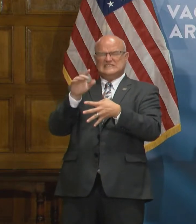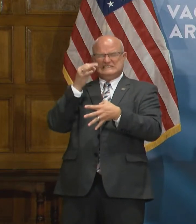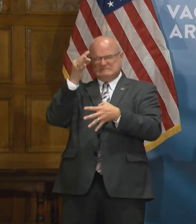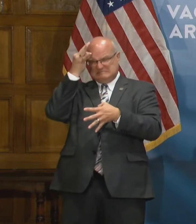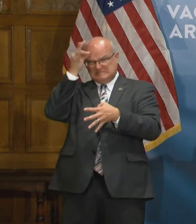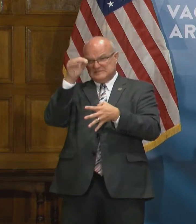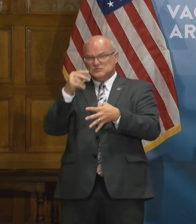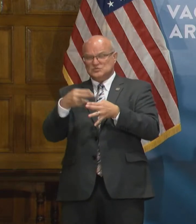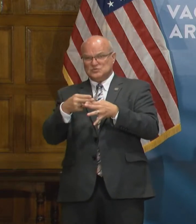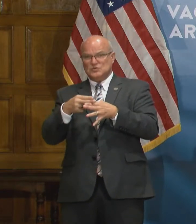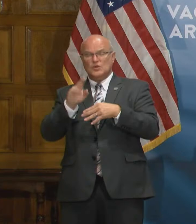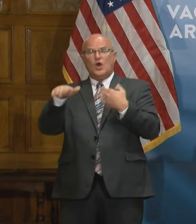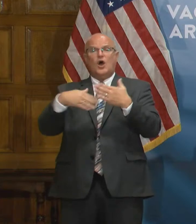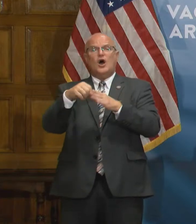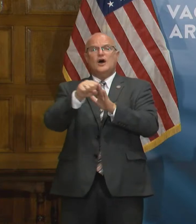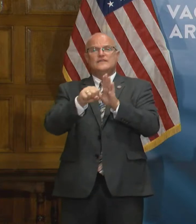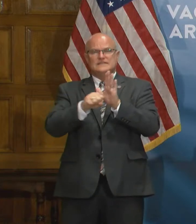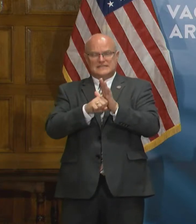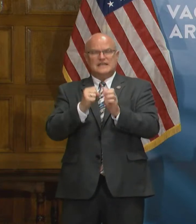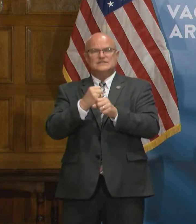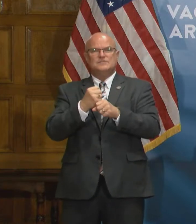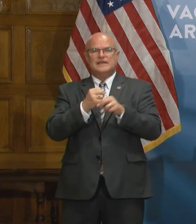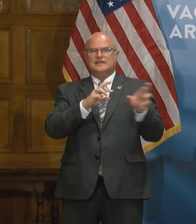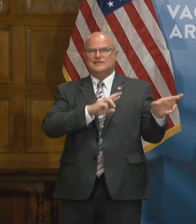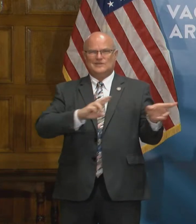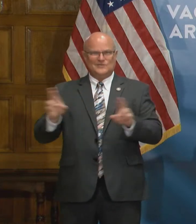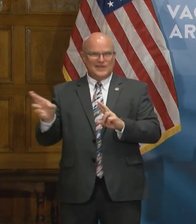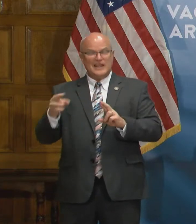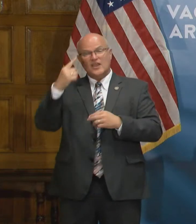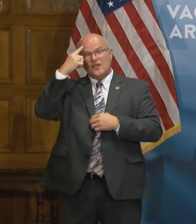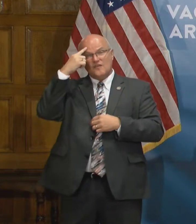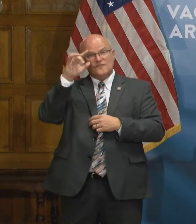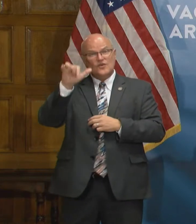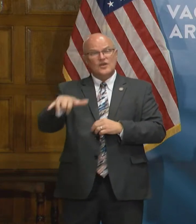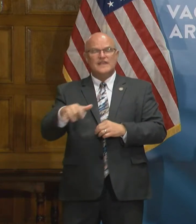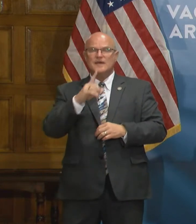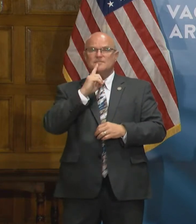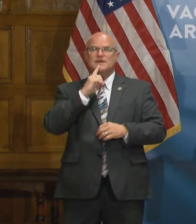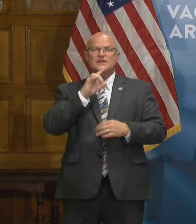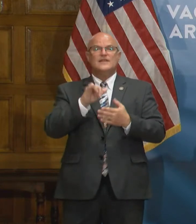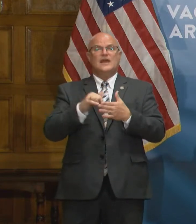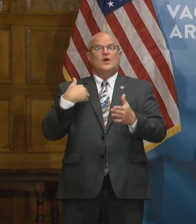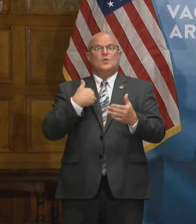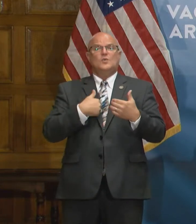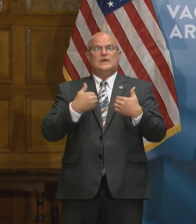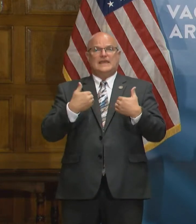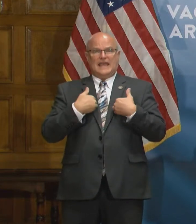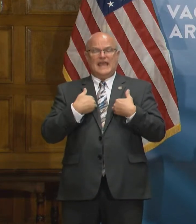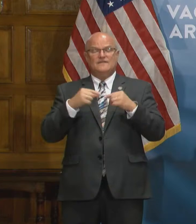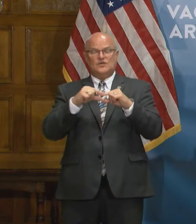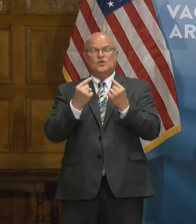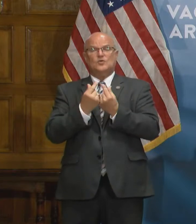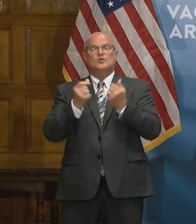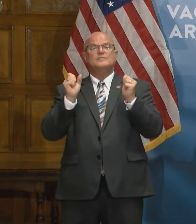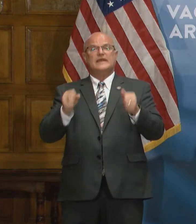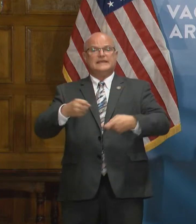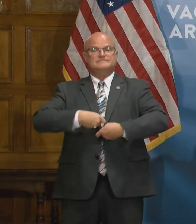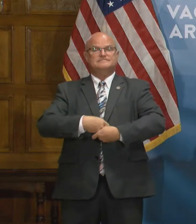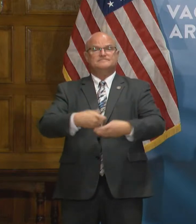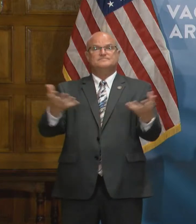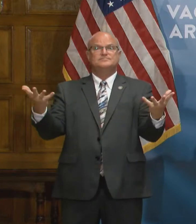corner. All the states are making preparation for that and making sure that we have a provider group that can